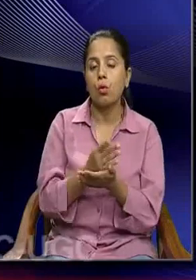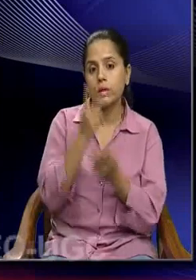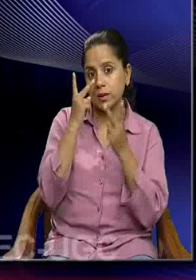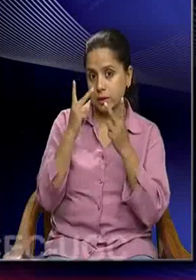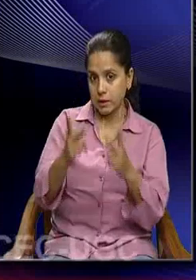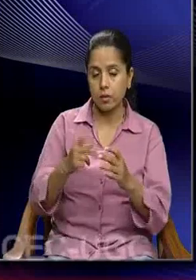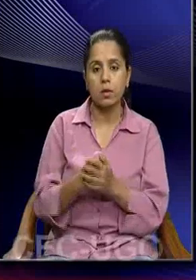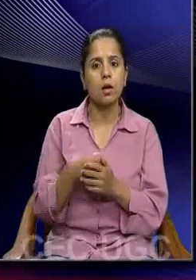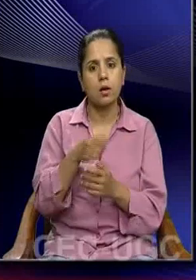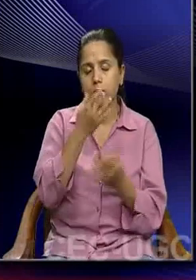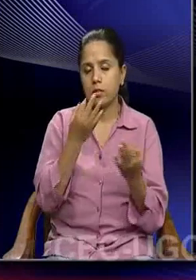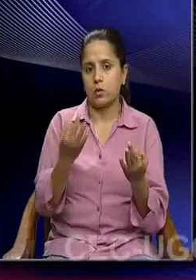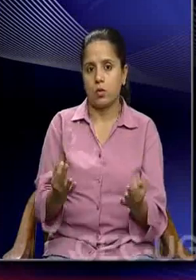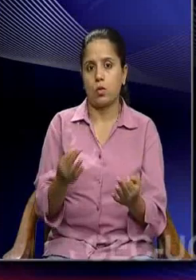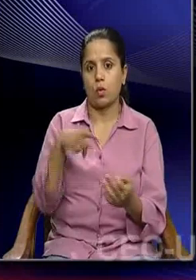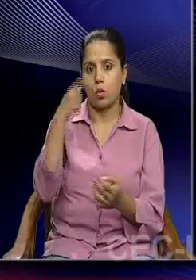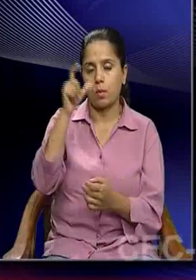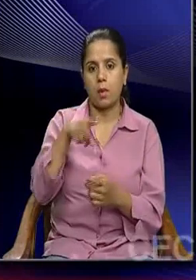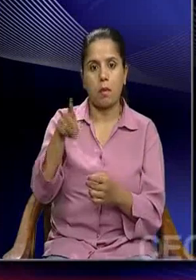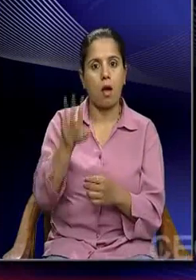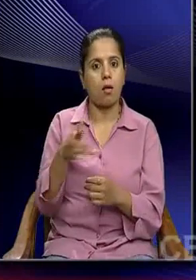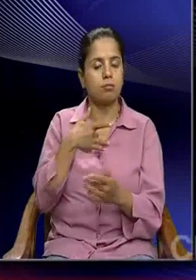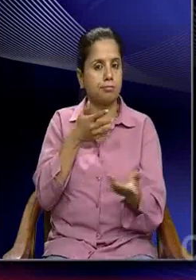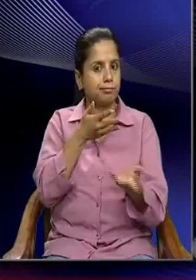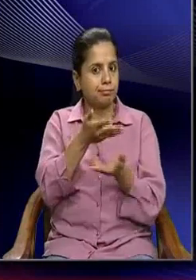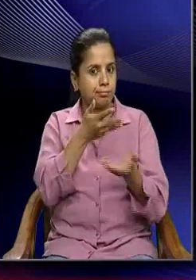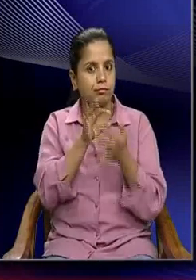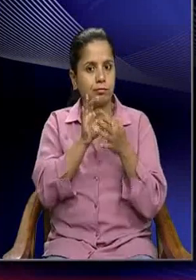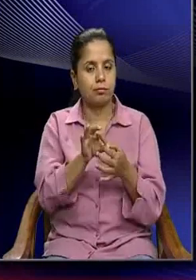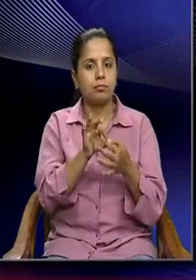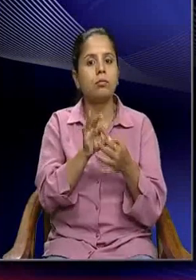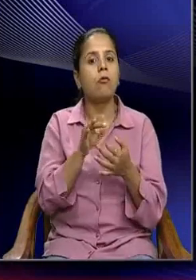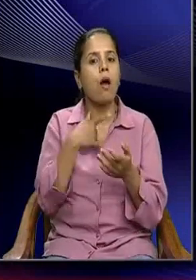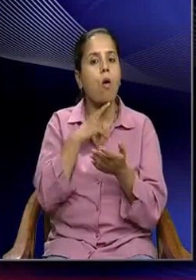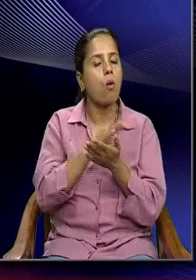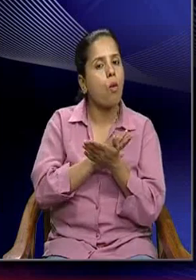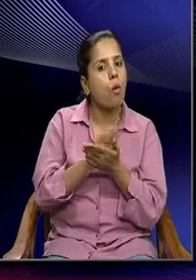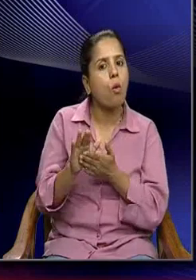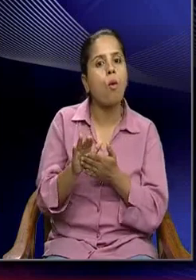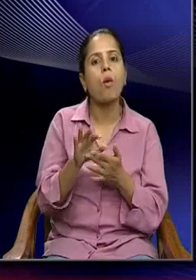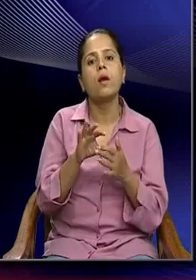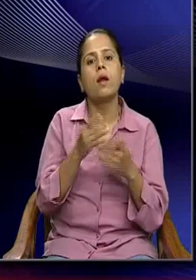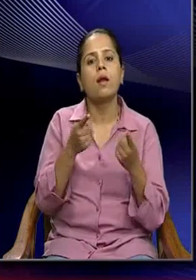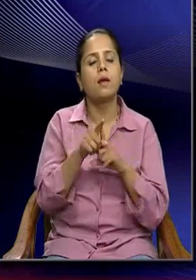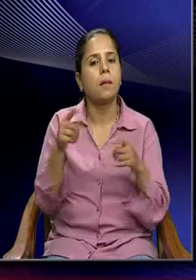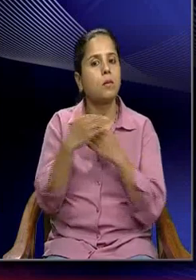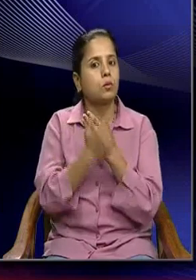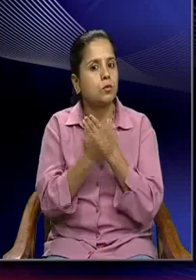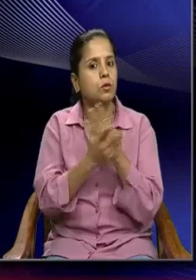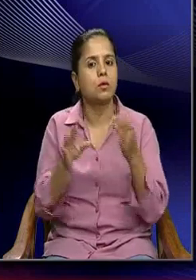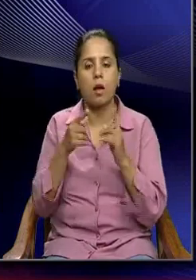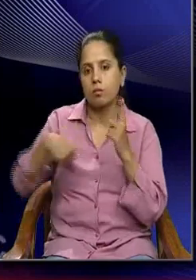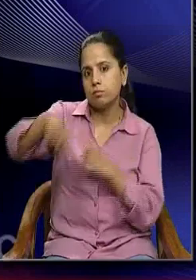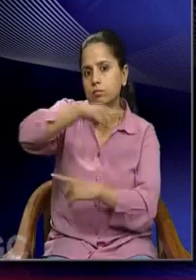that the yogi interacts in a harmonious way with the surrounding